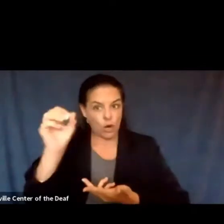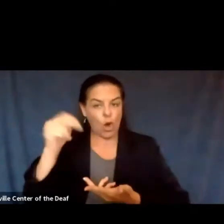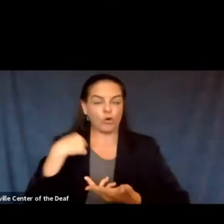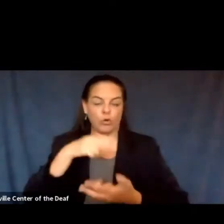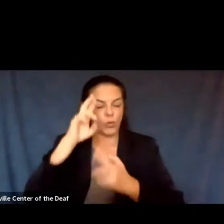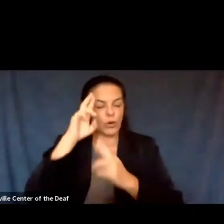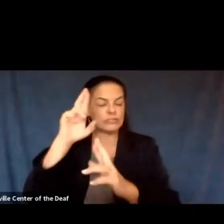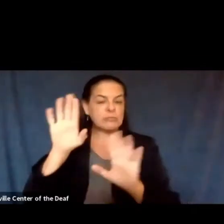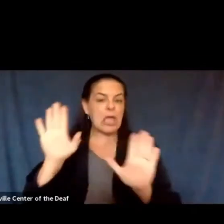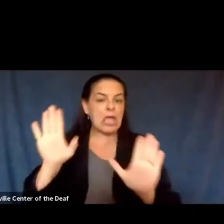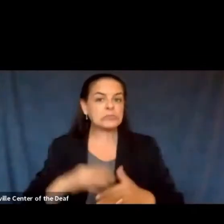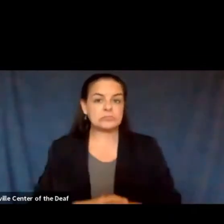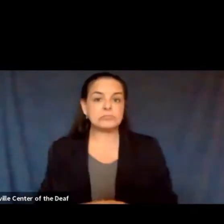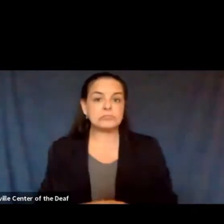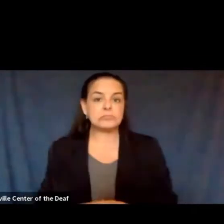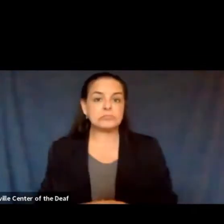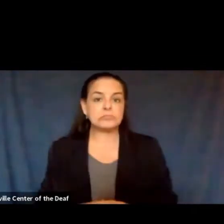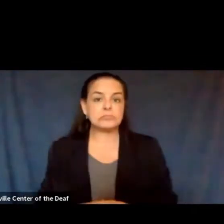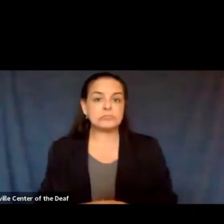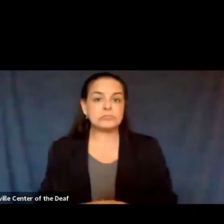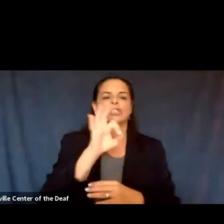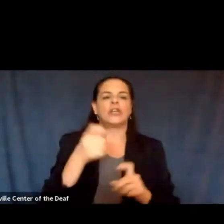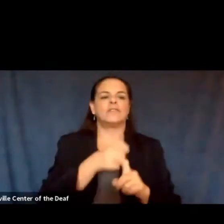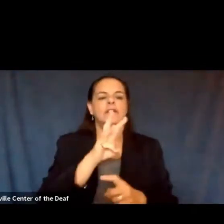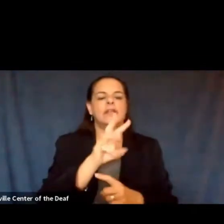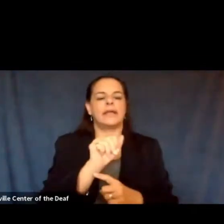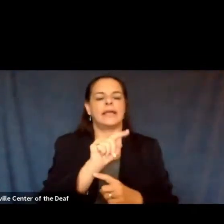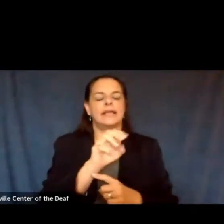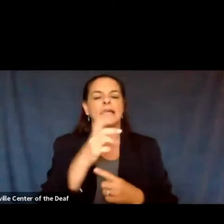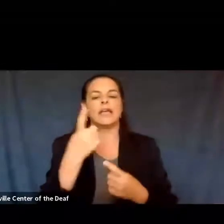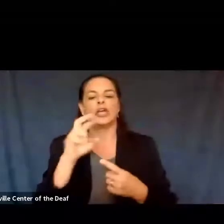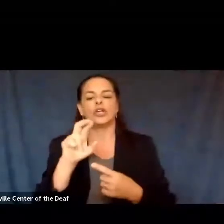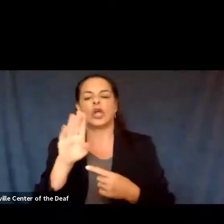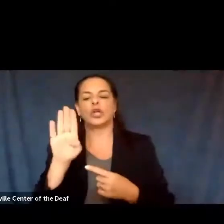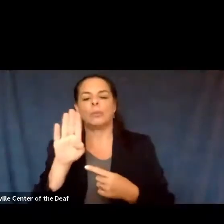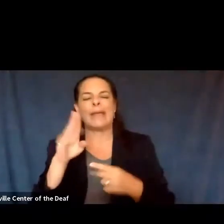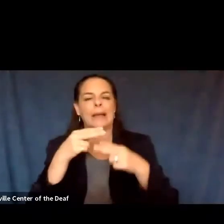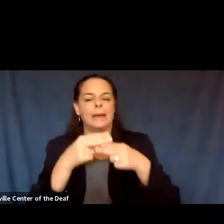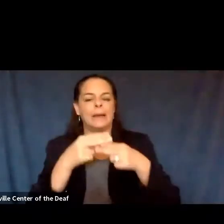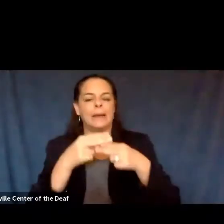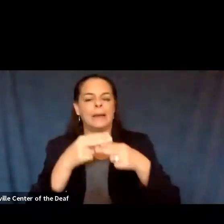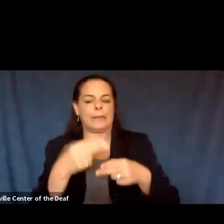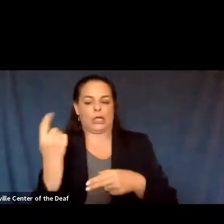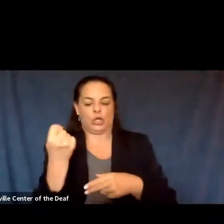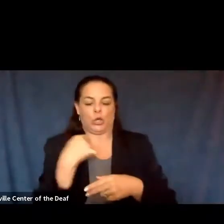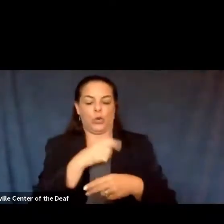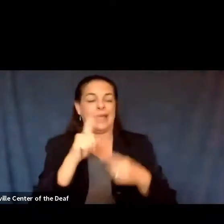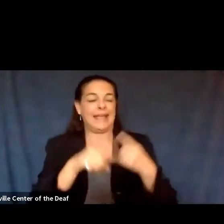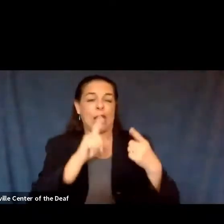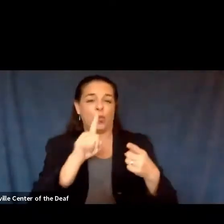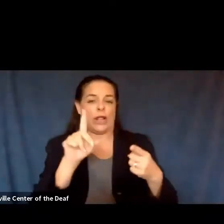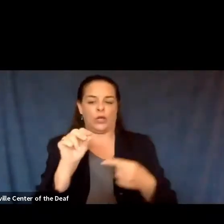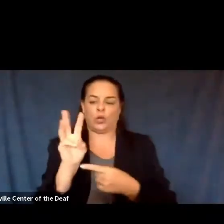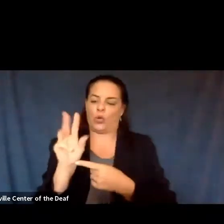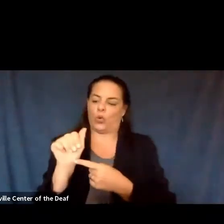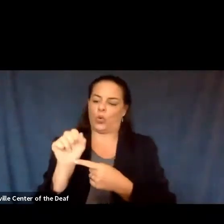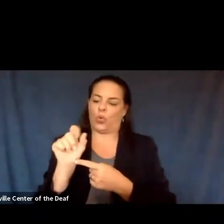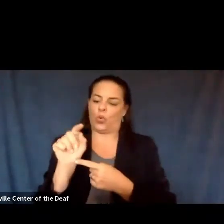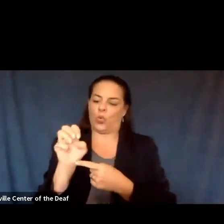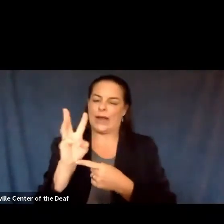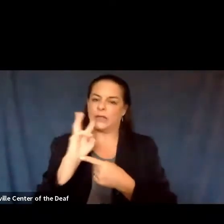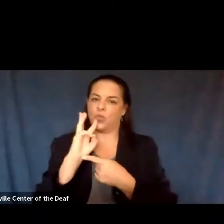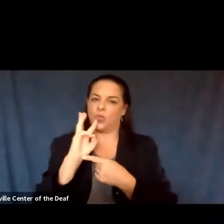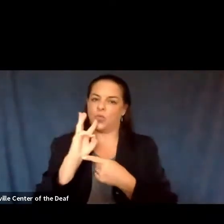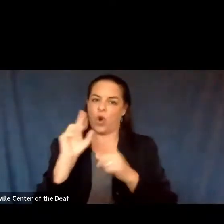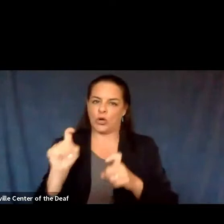that. From Jeff with WATE, Dr. B mentioned Tuesday that we can't really do wastewater testing like UT